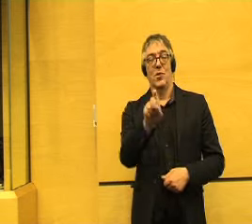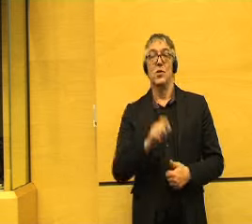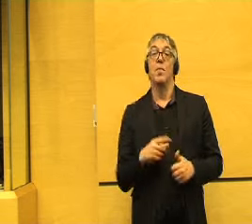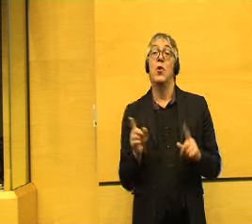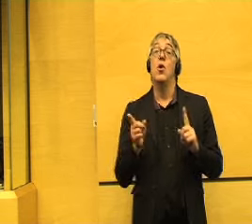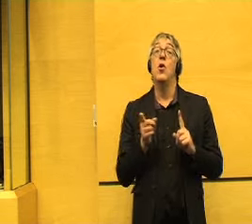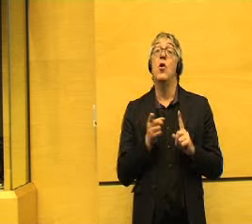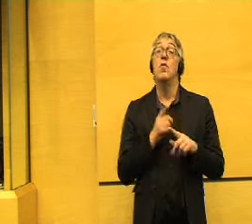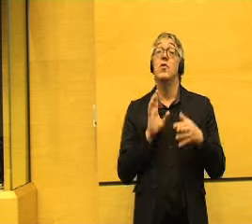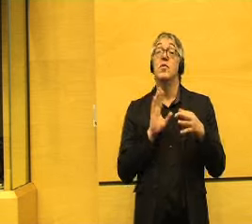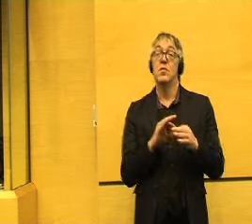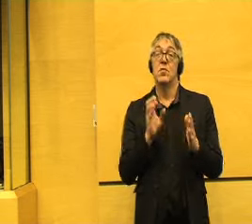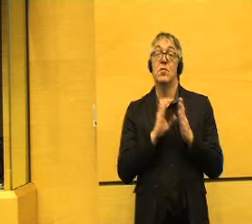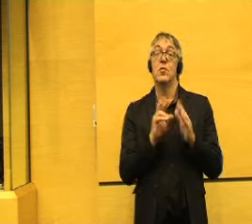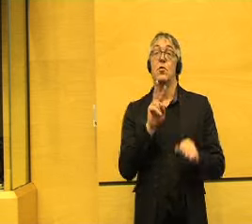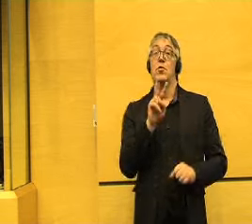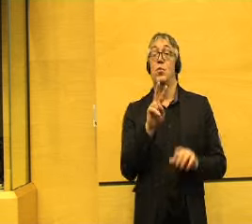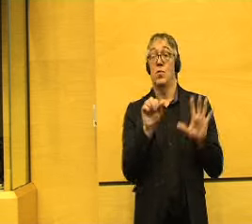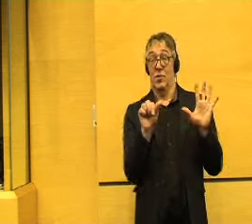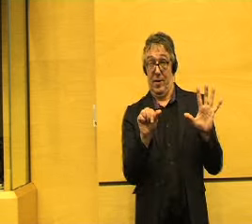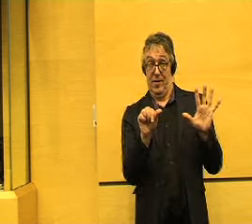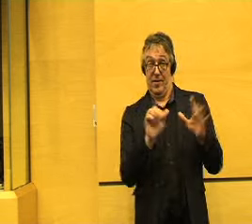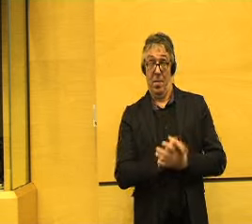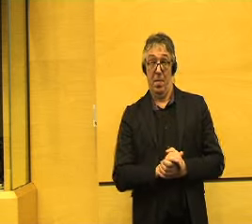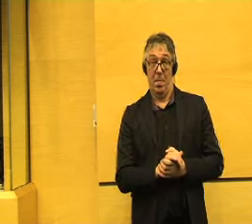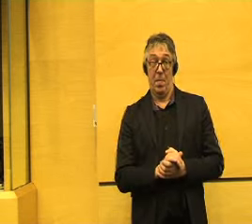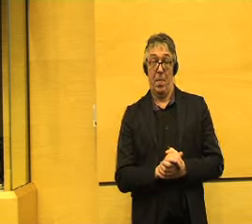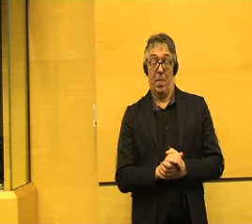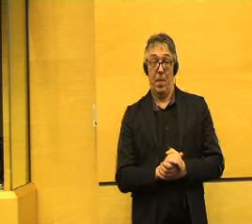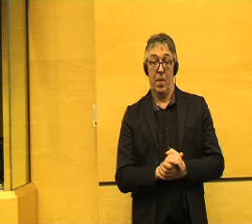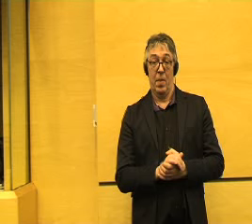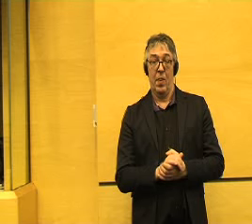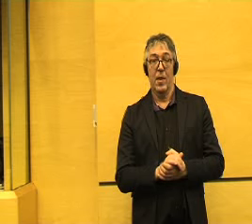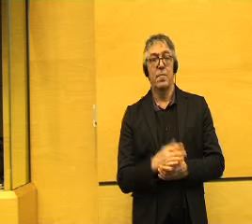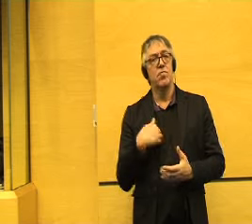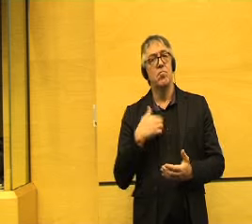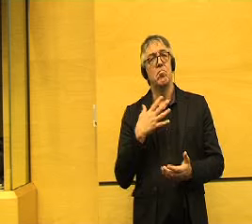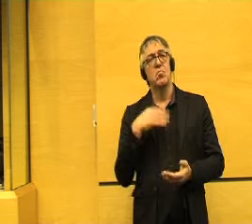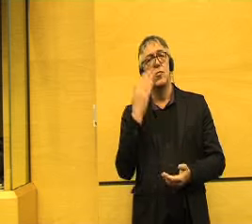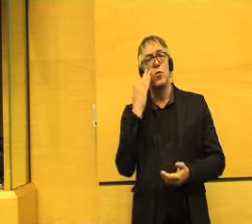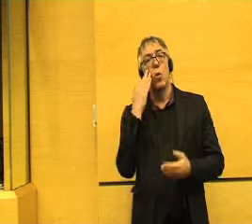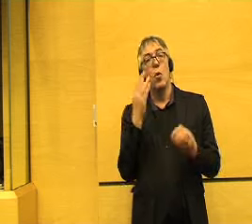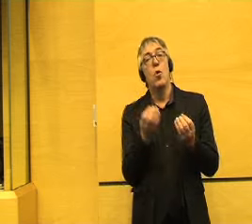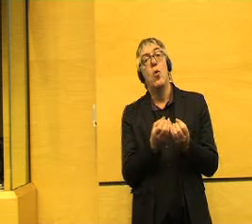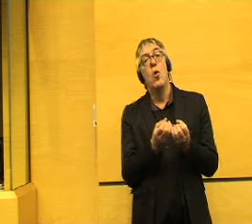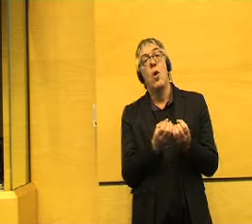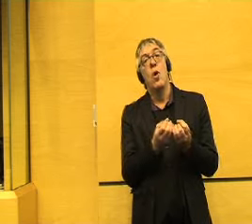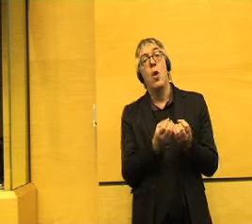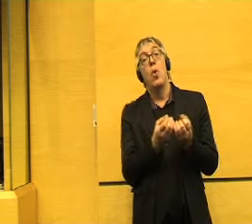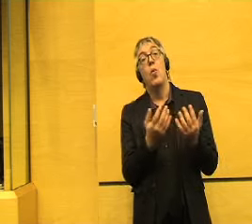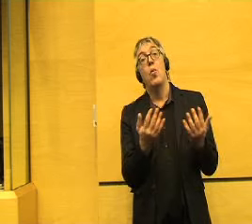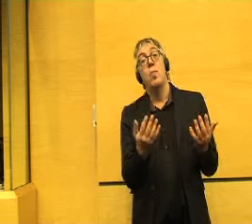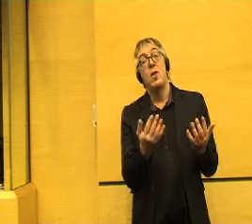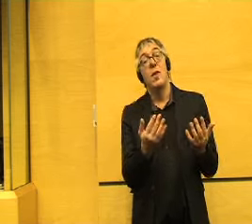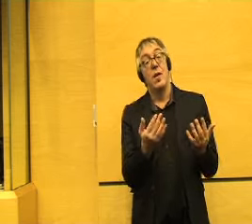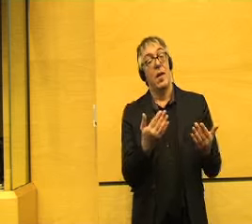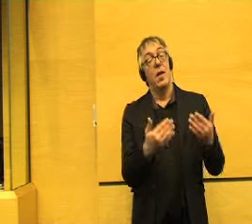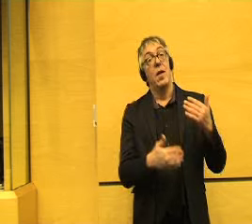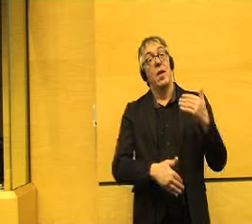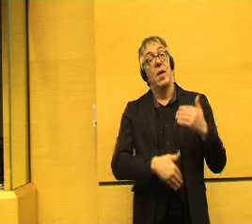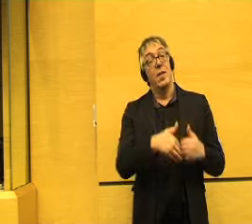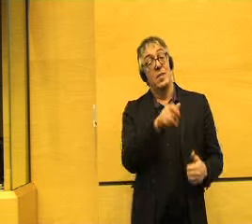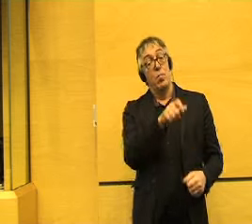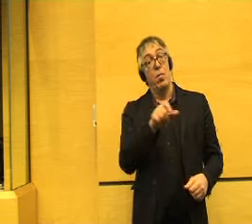Article 26. I would be interested in knowing the percentage of persons with disabilities who have access to